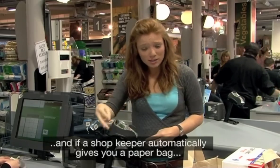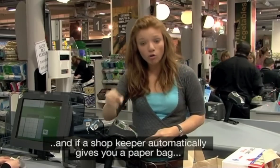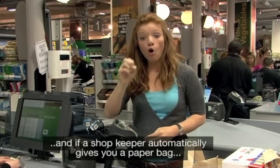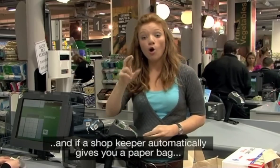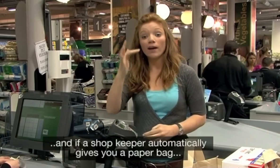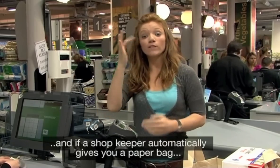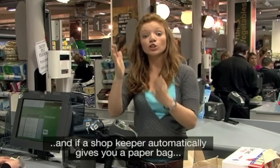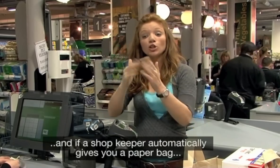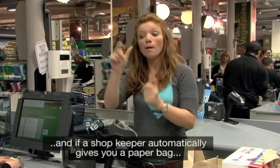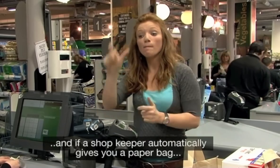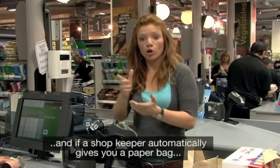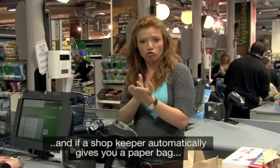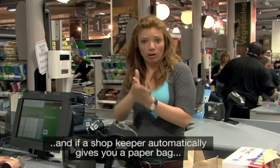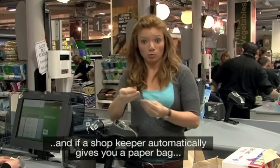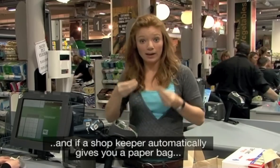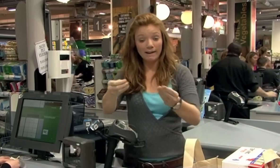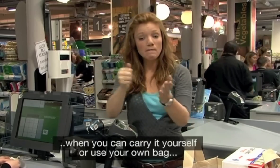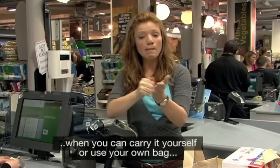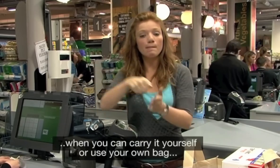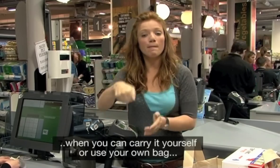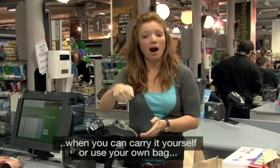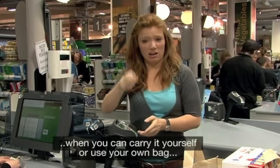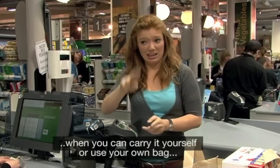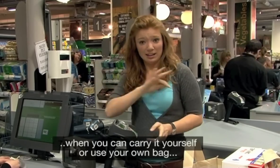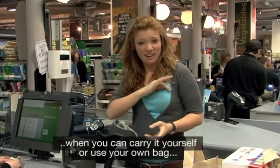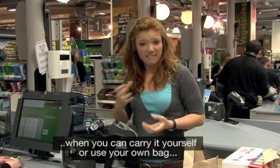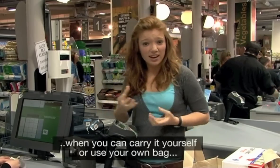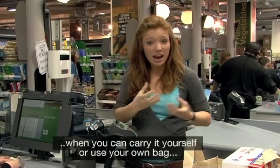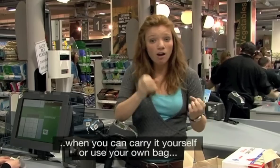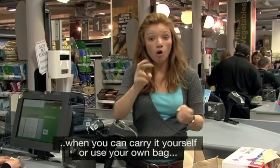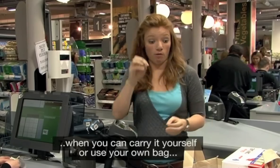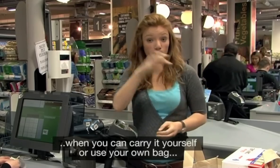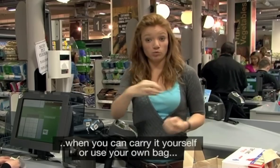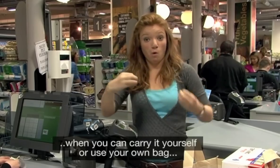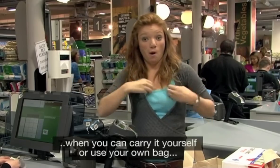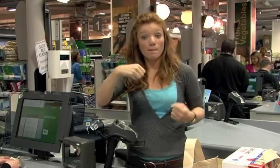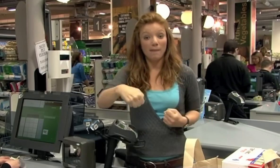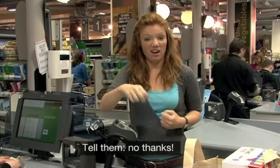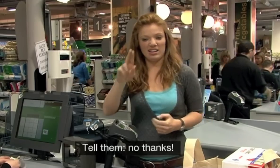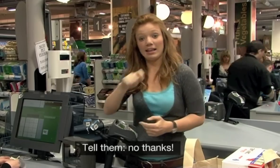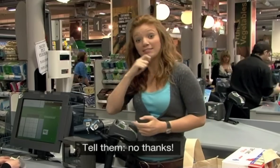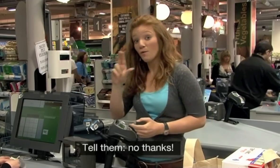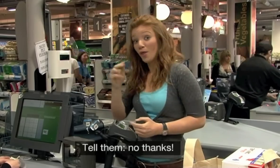shopkeeper automatically gives you a paper bag when you can carry it yourself or use your own bag, tell them no thanks.